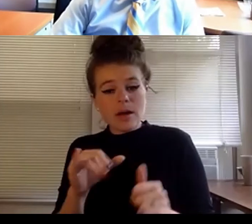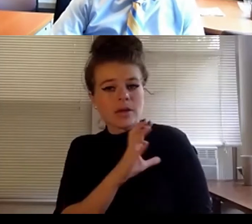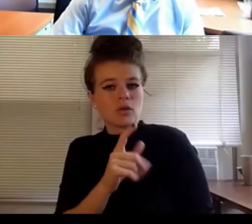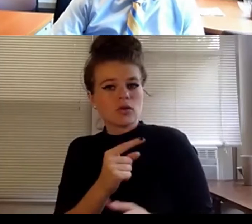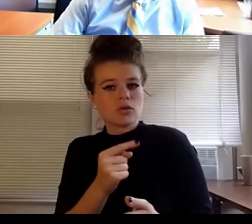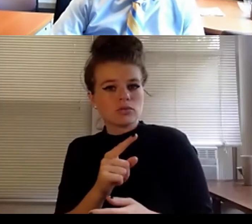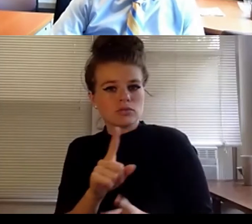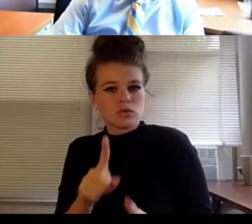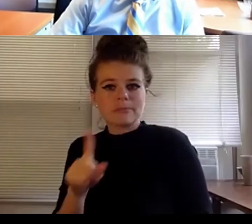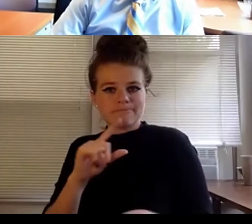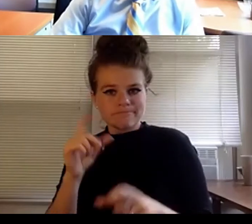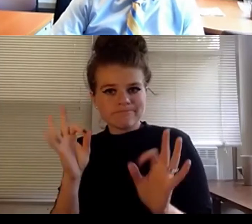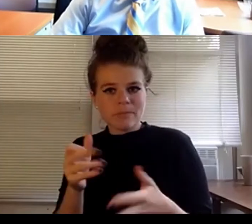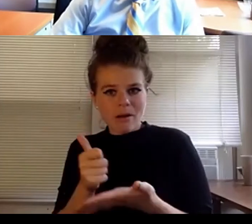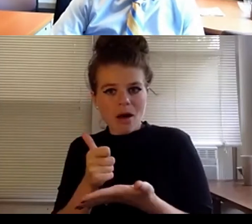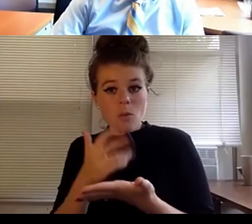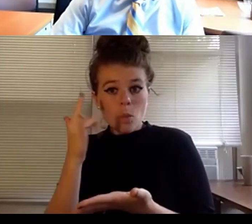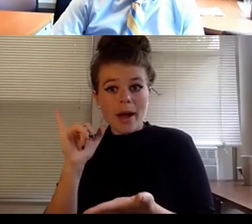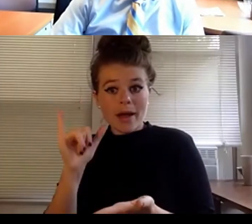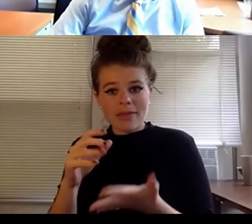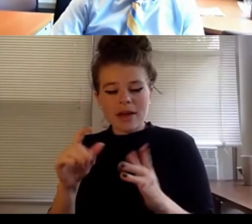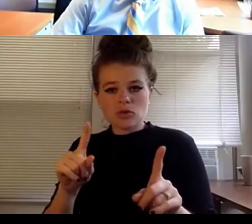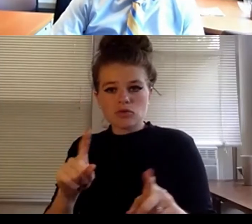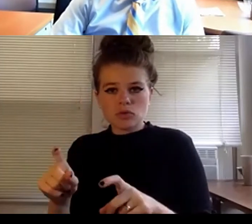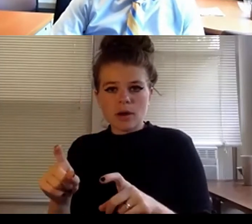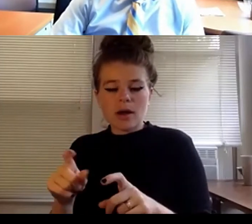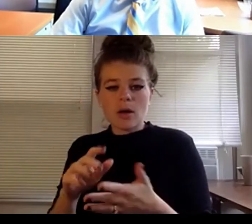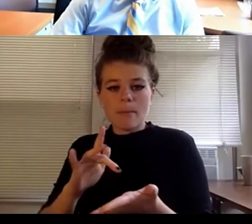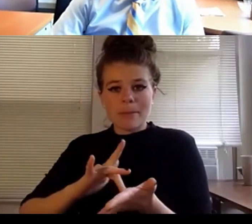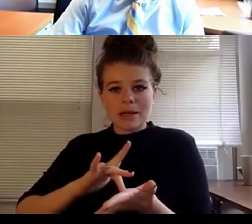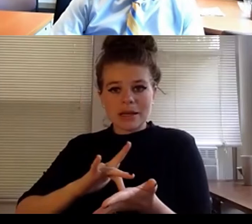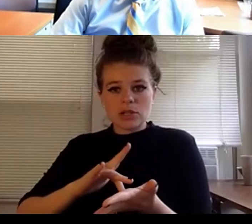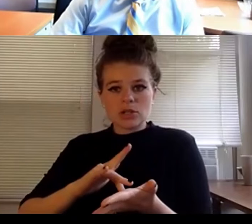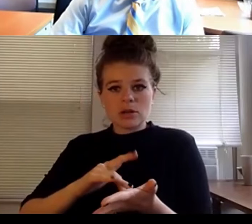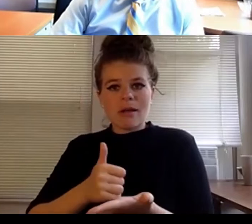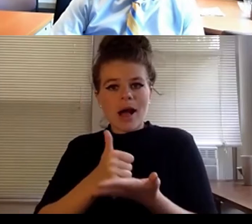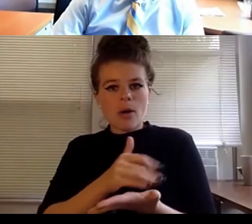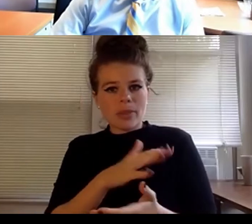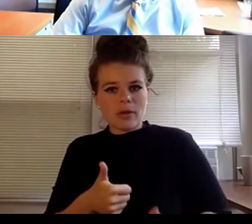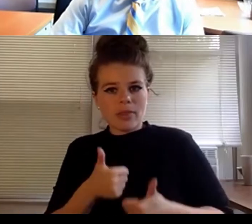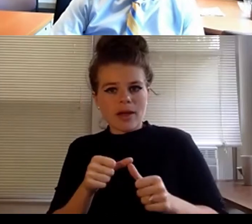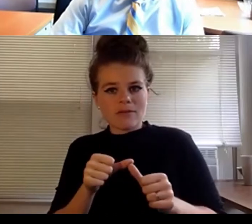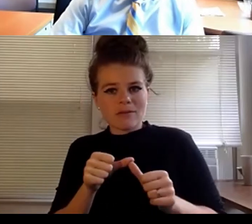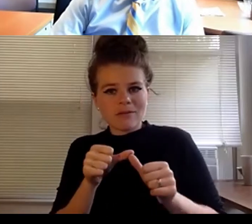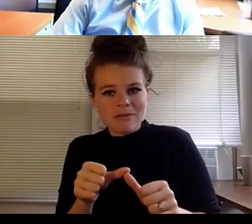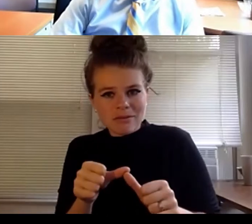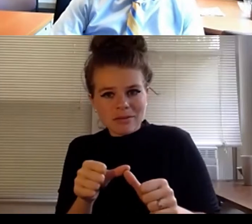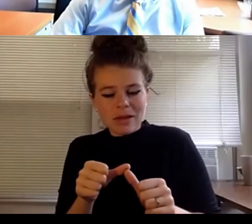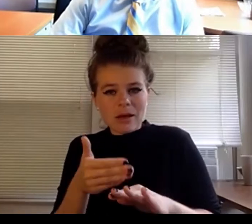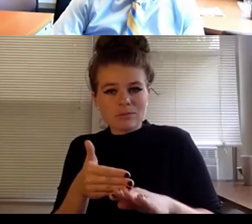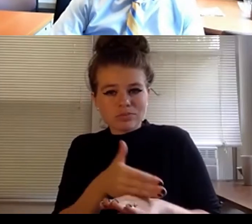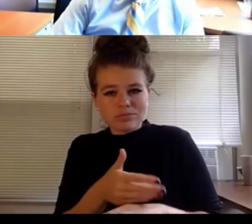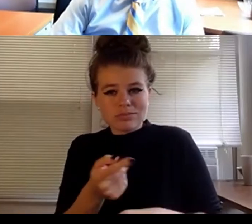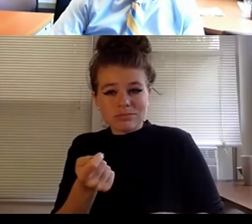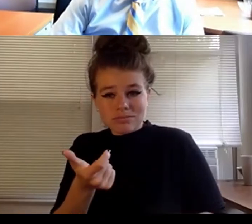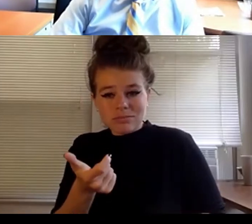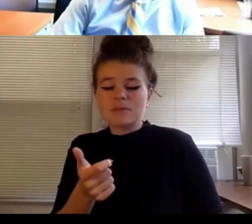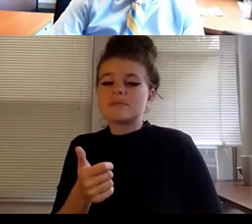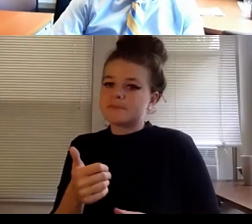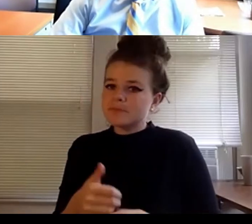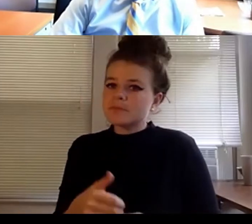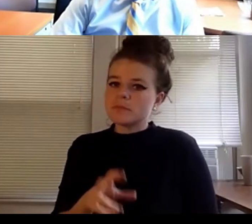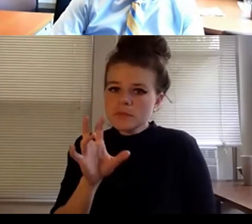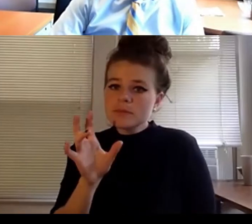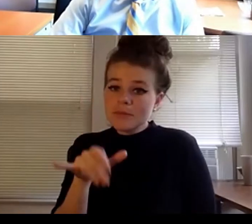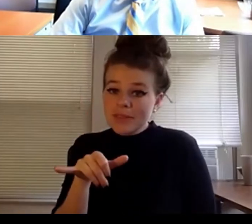because the trial medication extended that life and made it better. So that